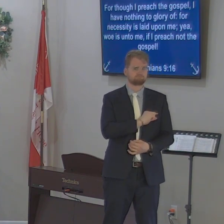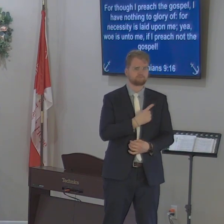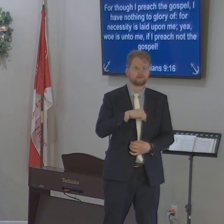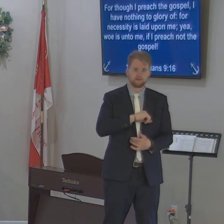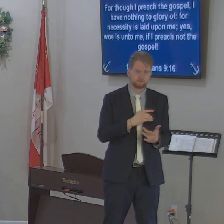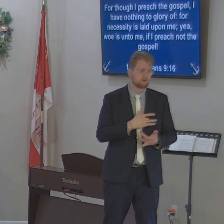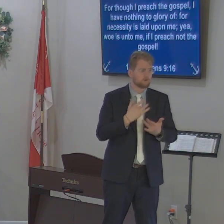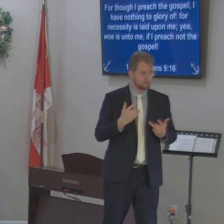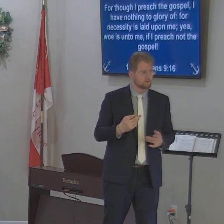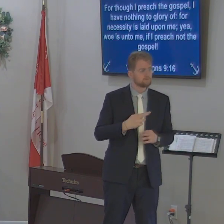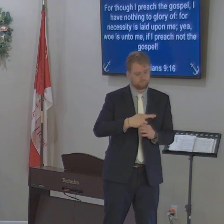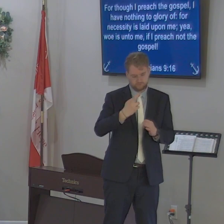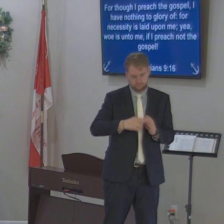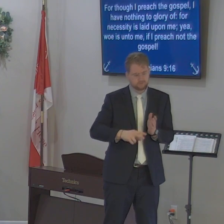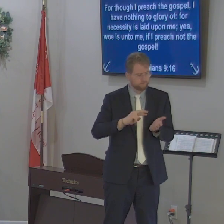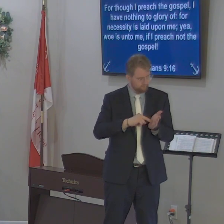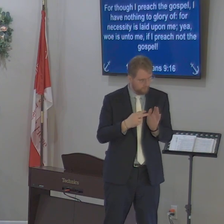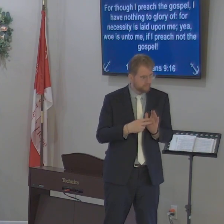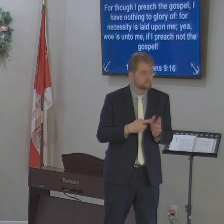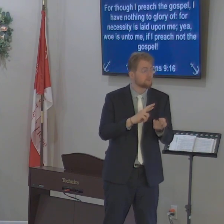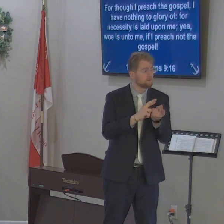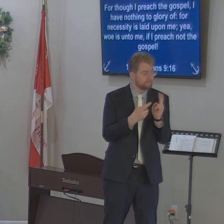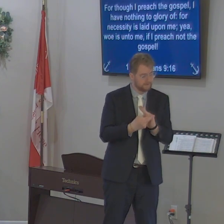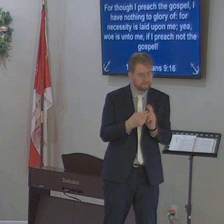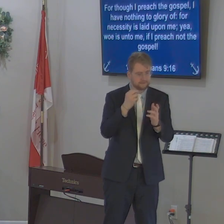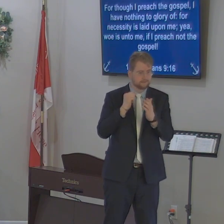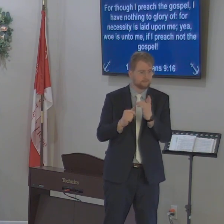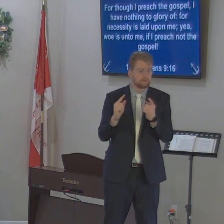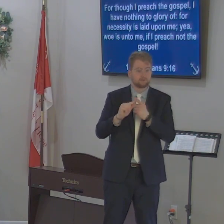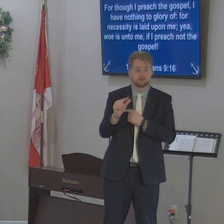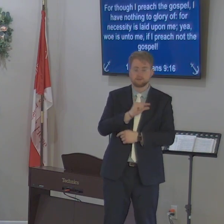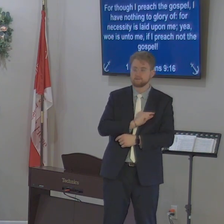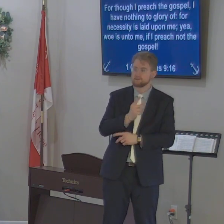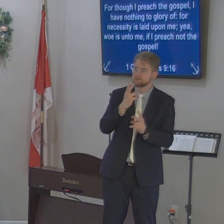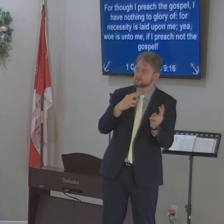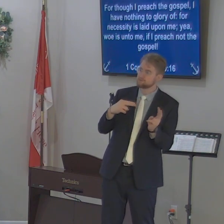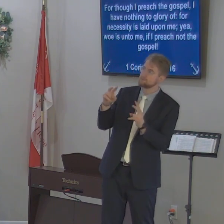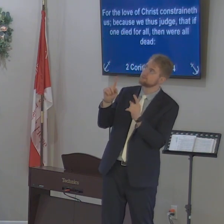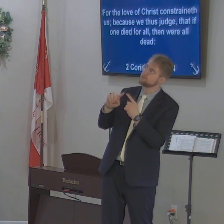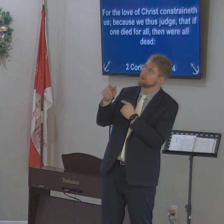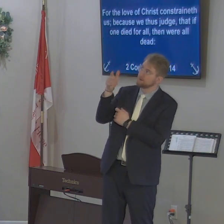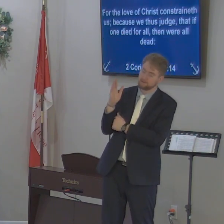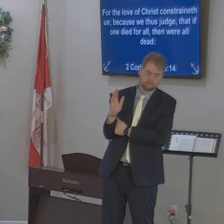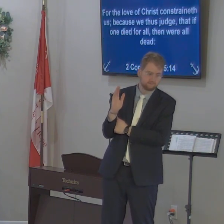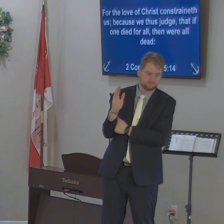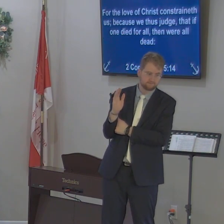a purposeful repentance, yielding to the conviction and turning to God.